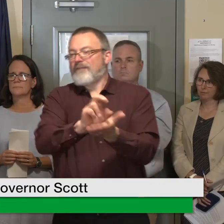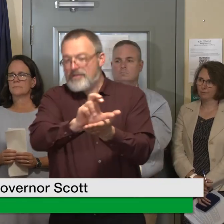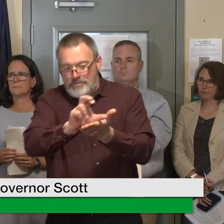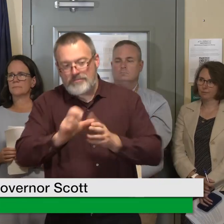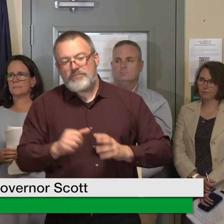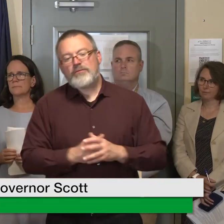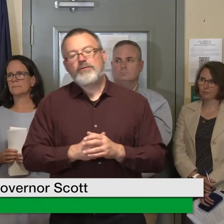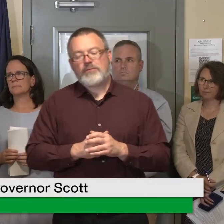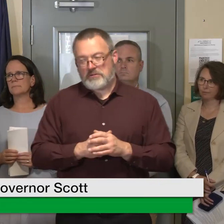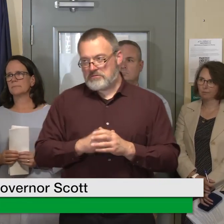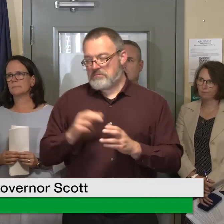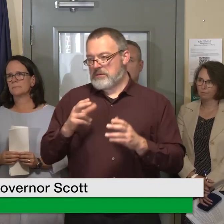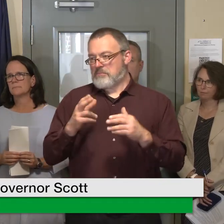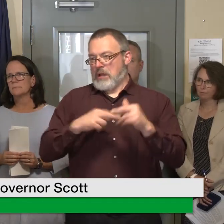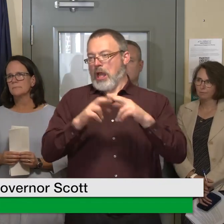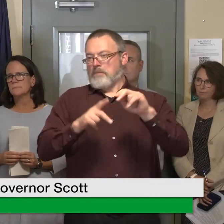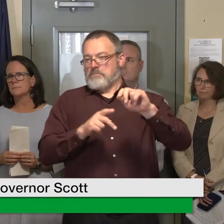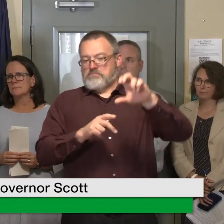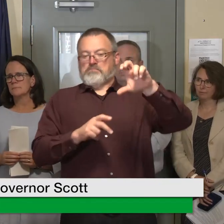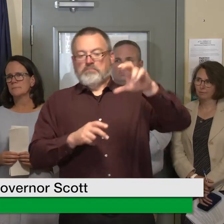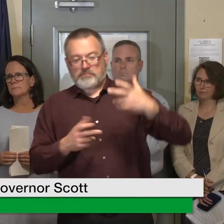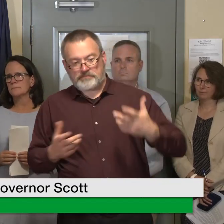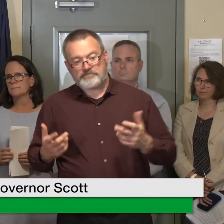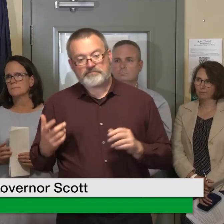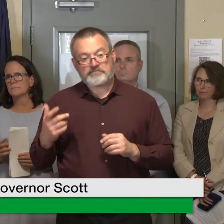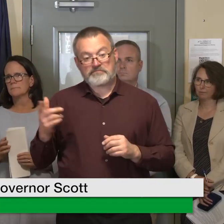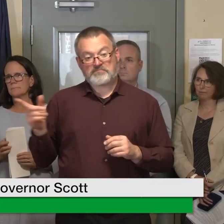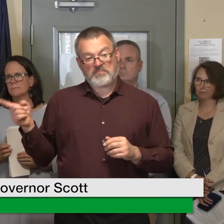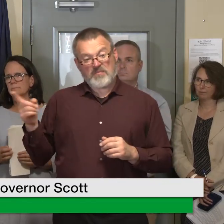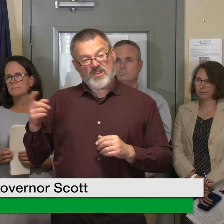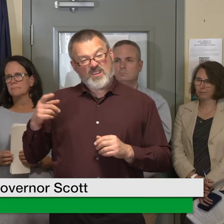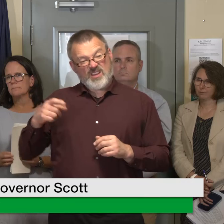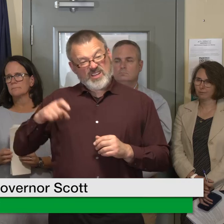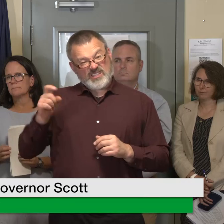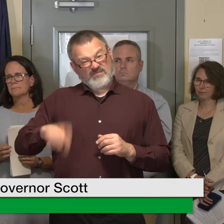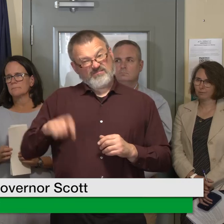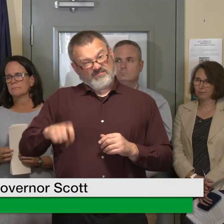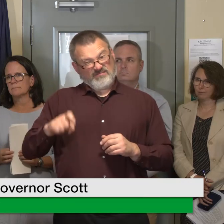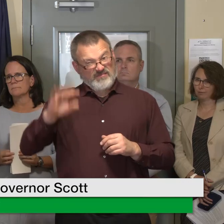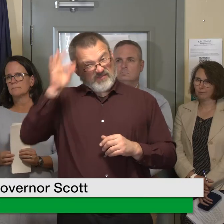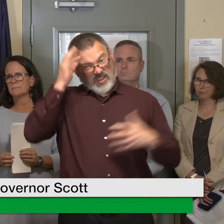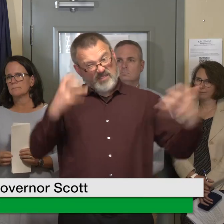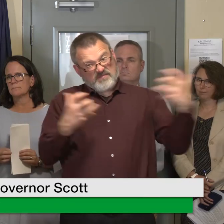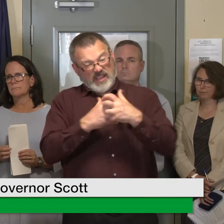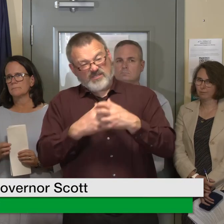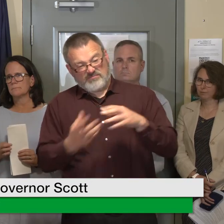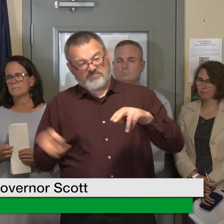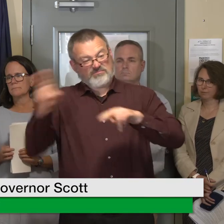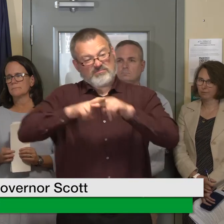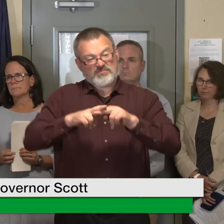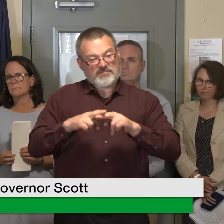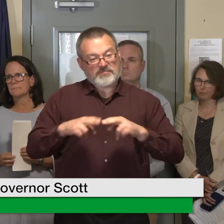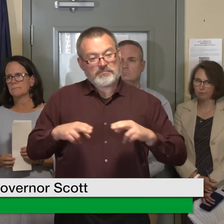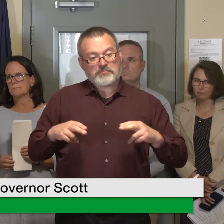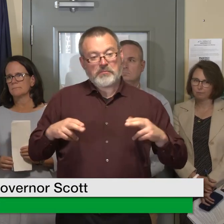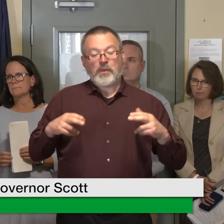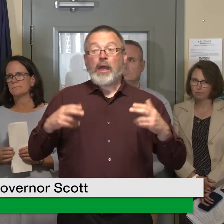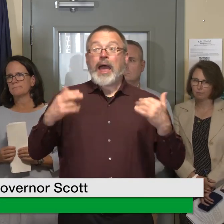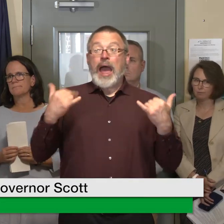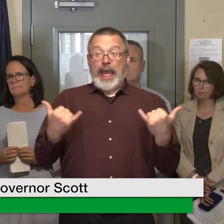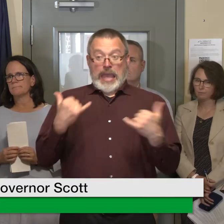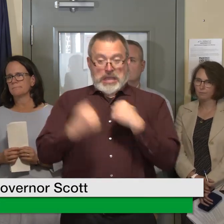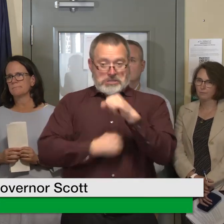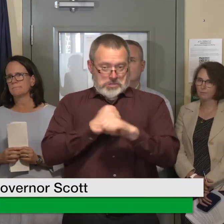But I would expect we are going to need more match money for next year. We're all set for this year, but we'll need more match money for next